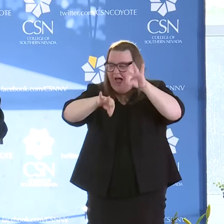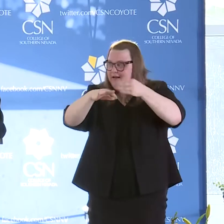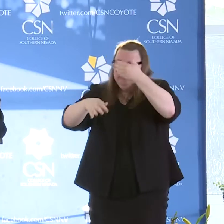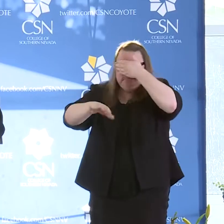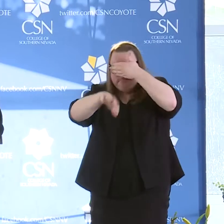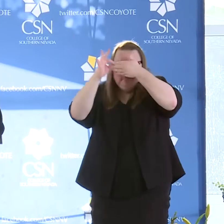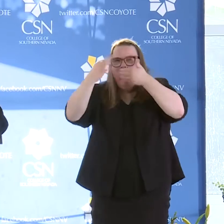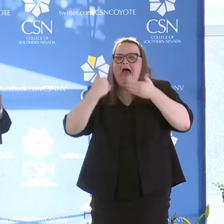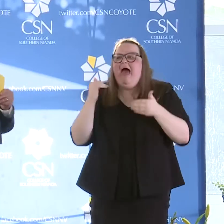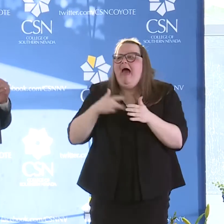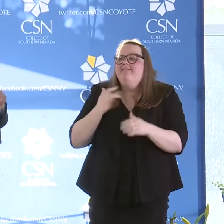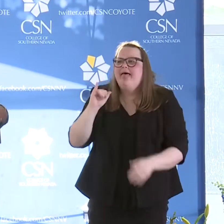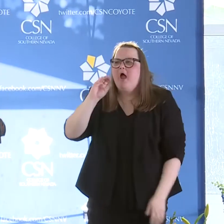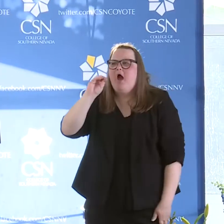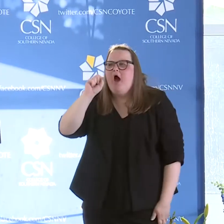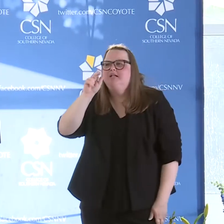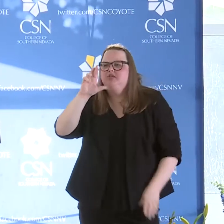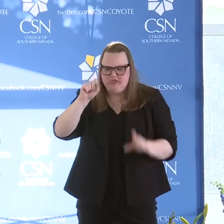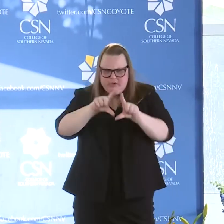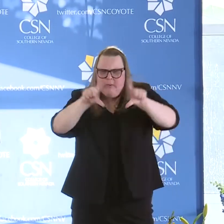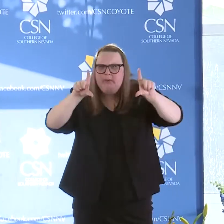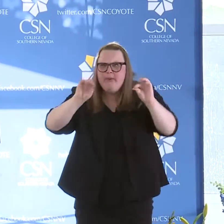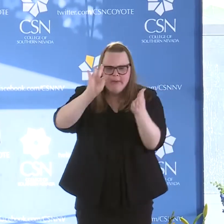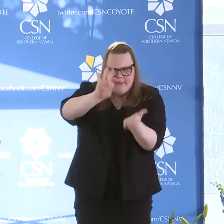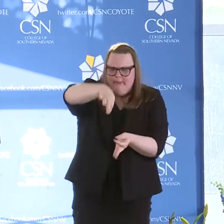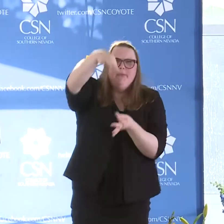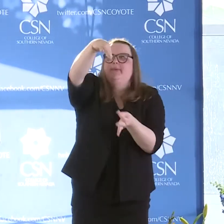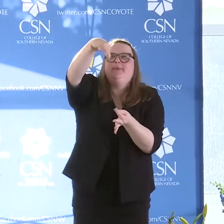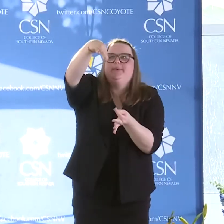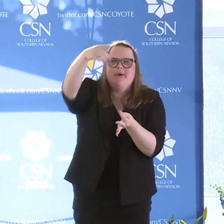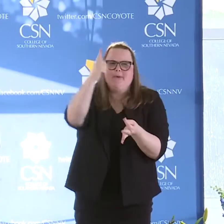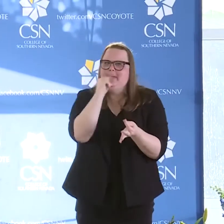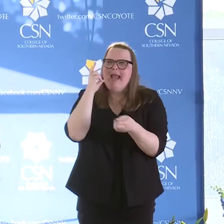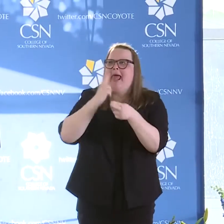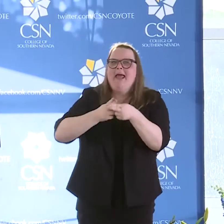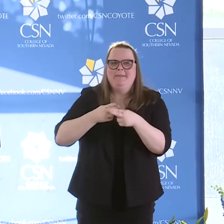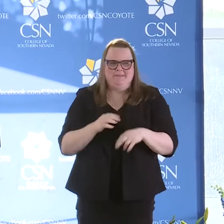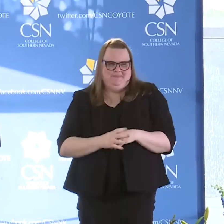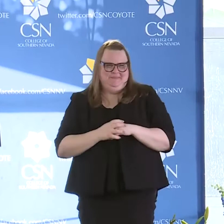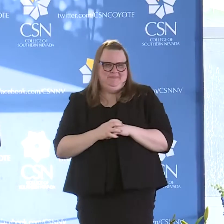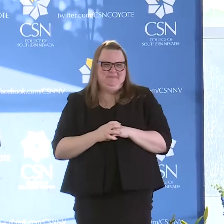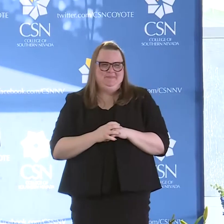we're at the Oscars here or something. I got the envelope, please.